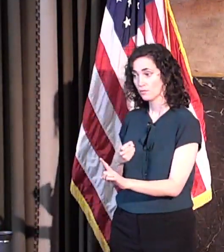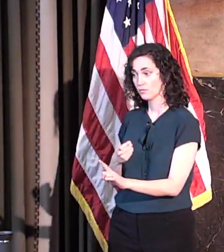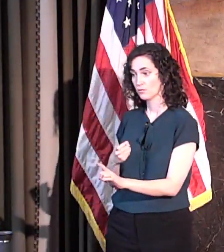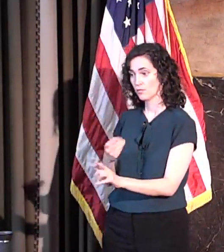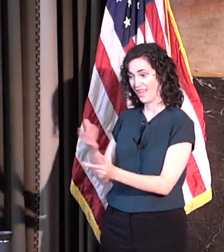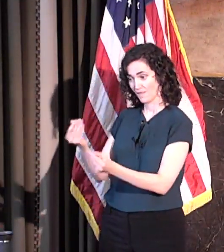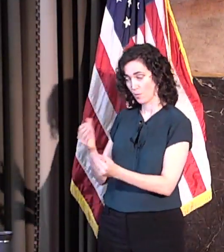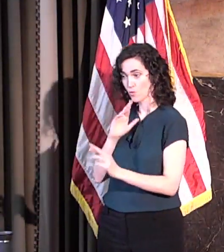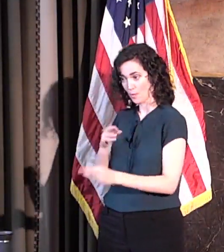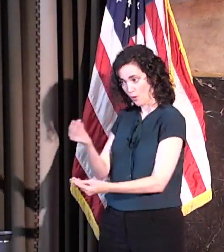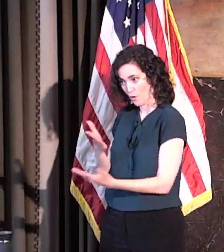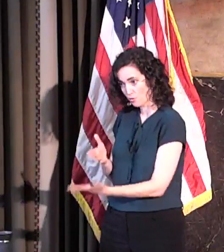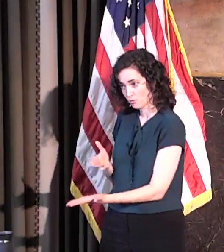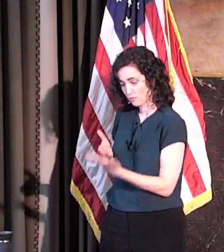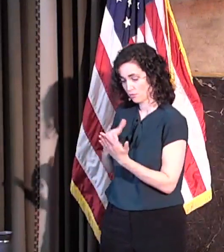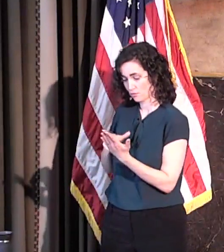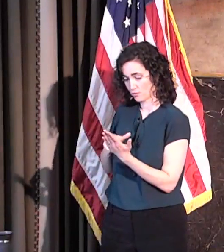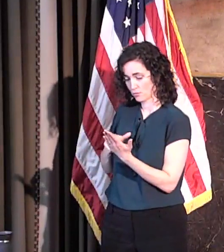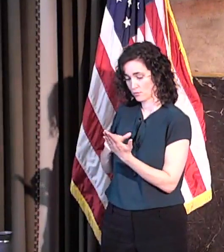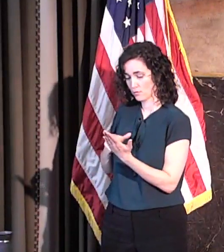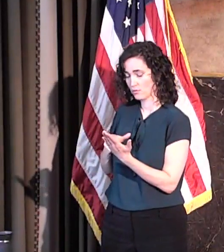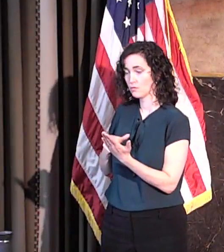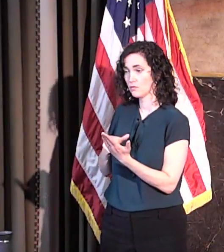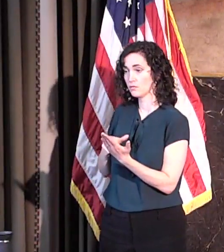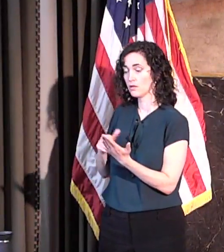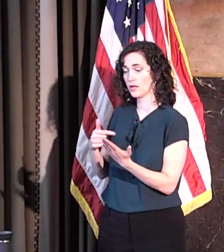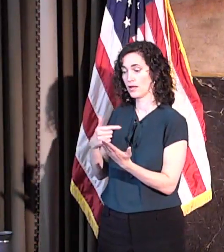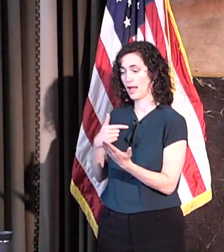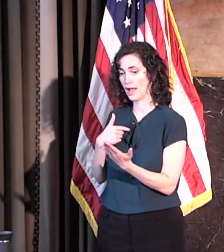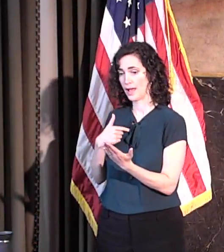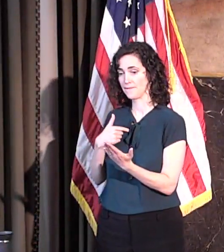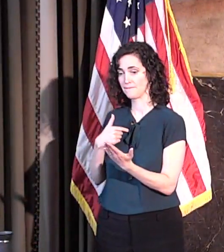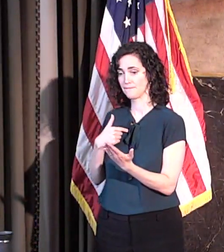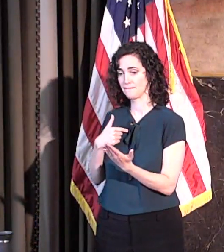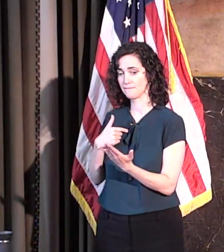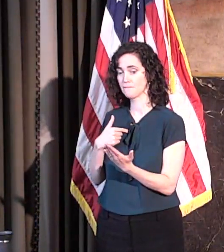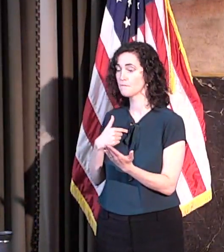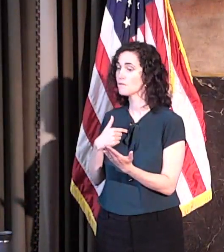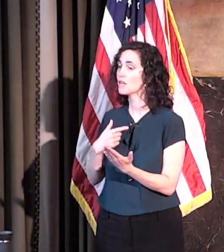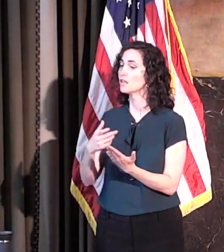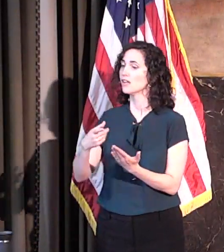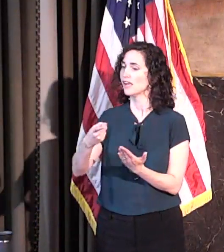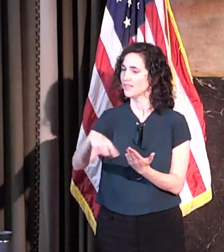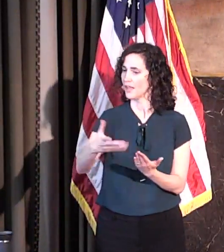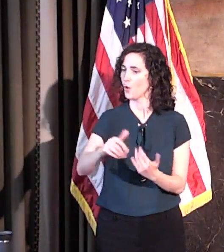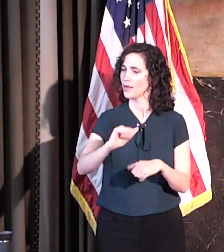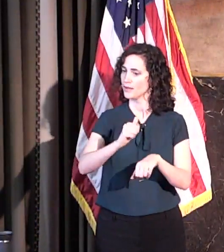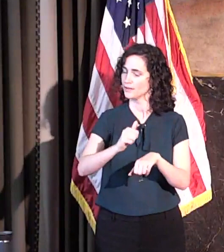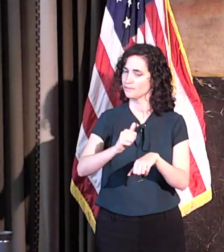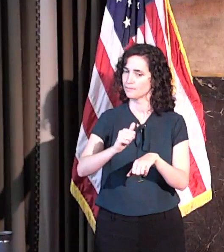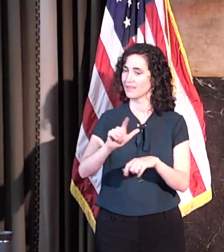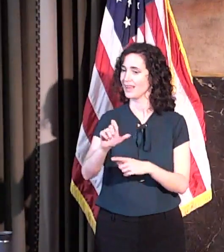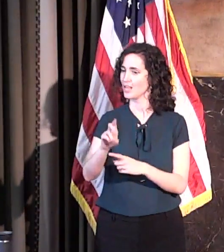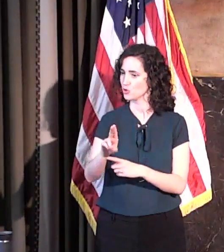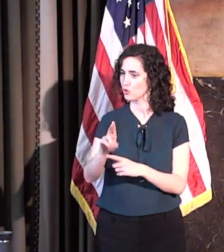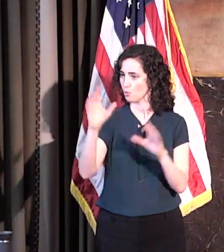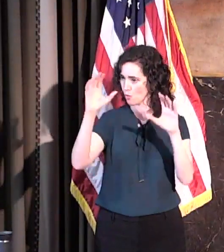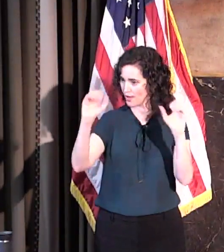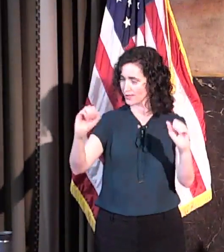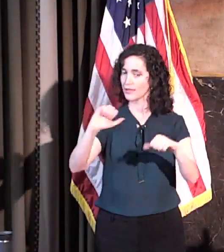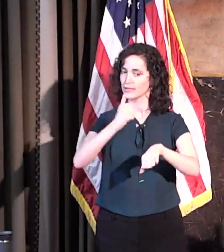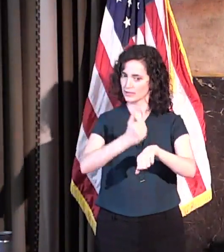available in that report, I accepted the measures that were dispensed by the LSU president